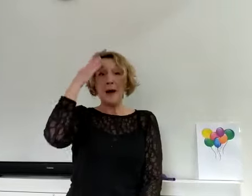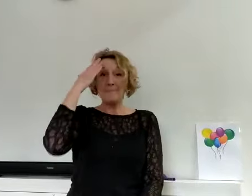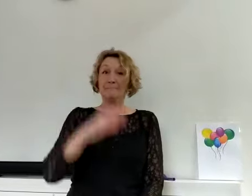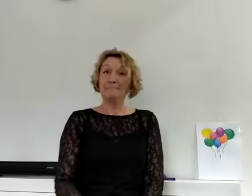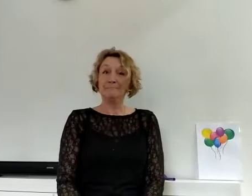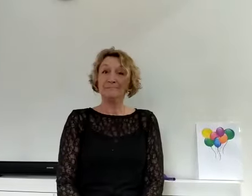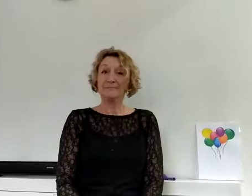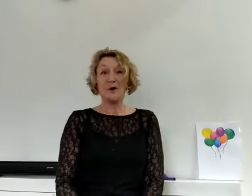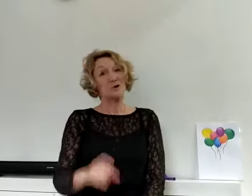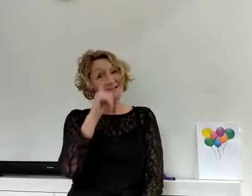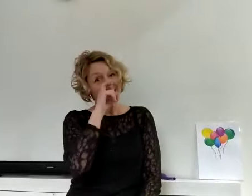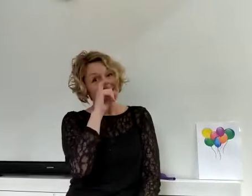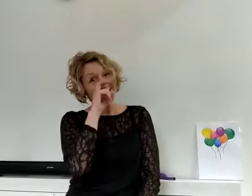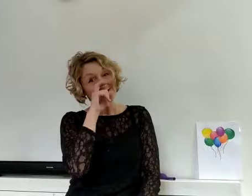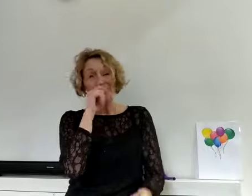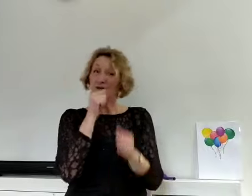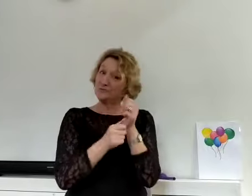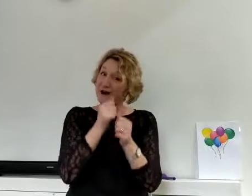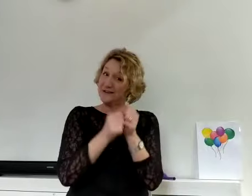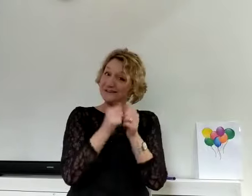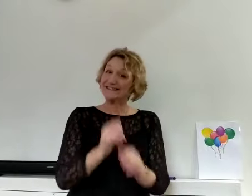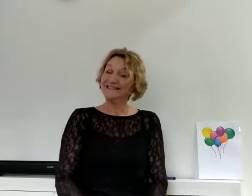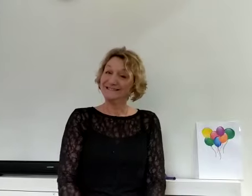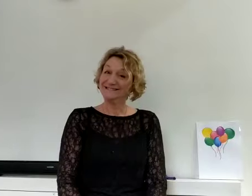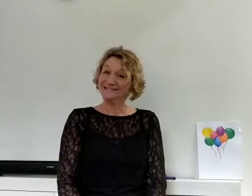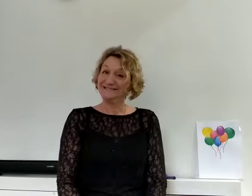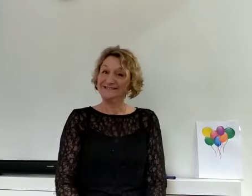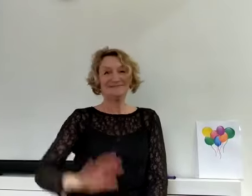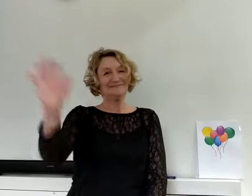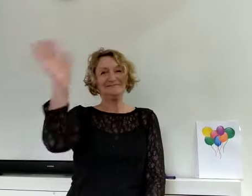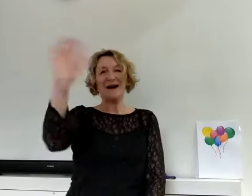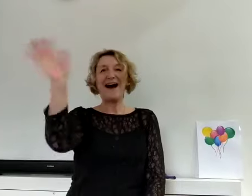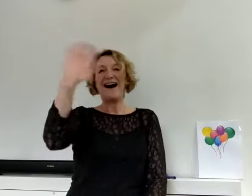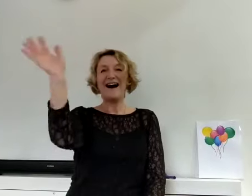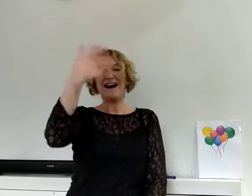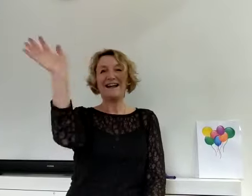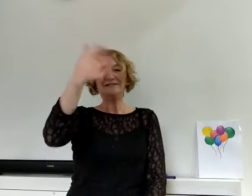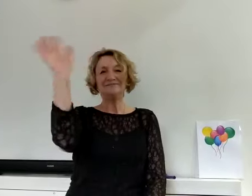mum or your sisters or your brothers. Bye.